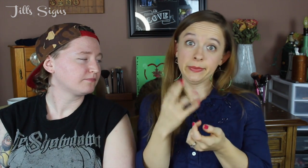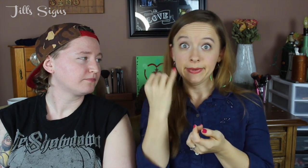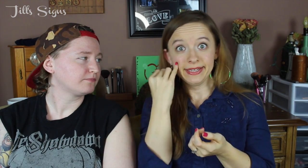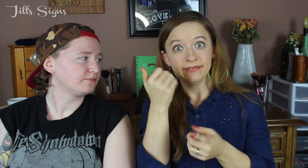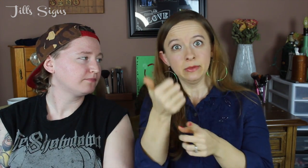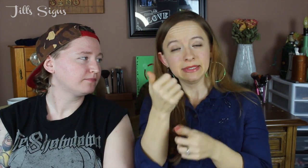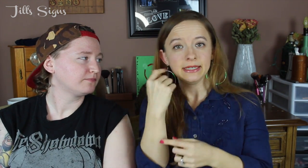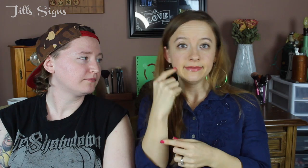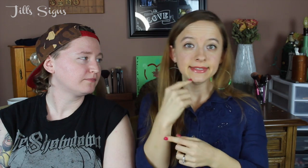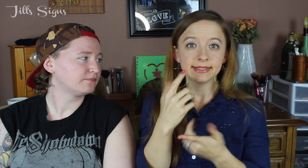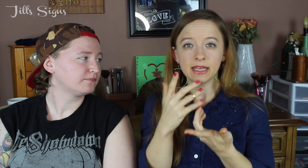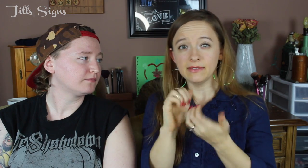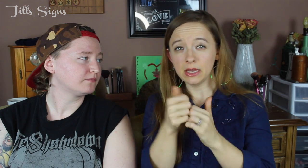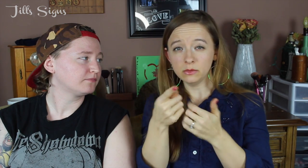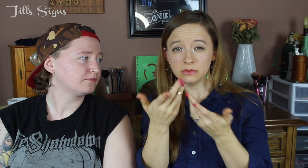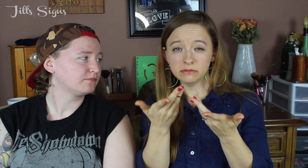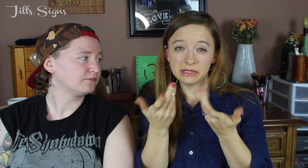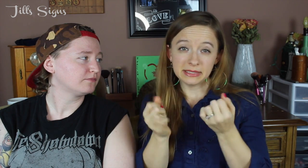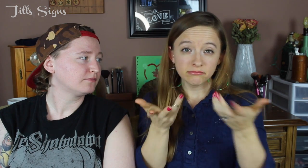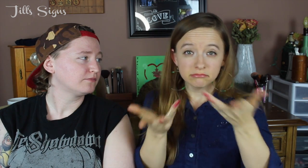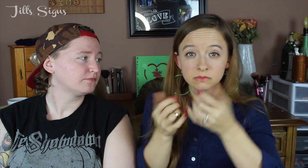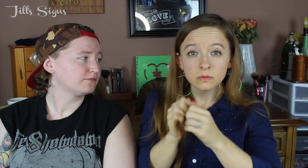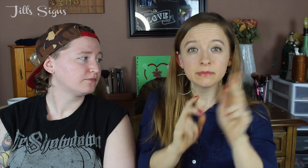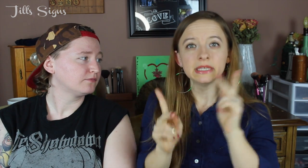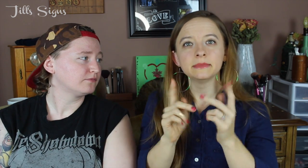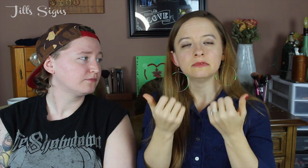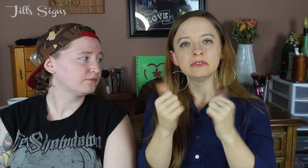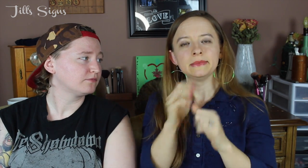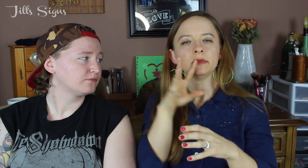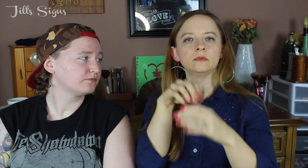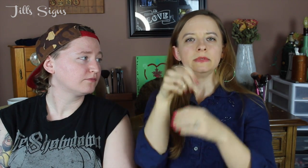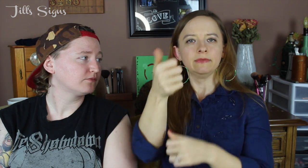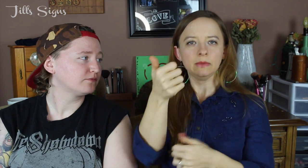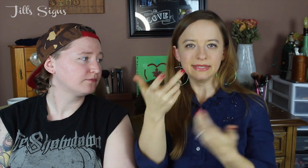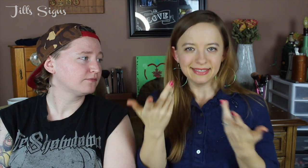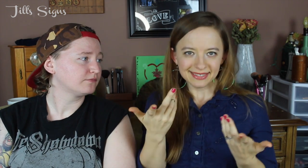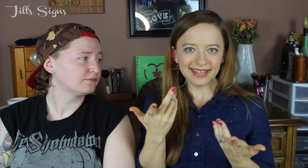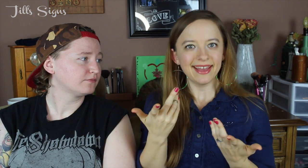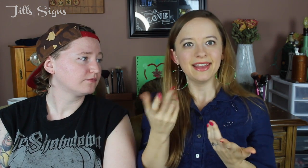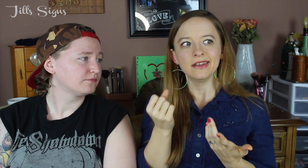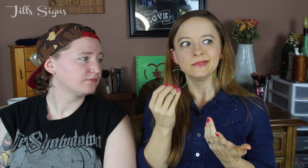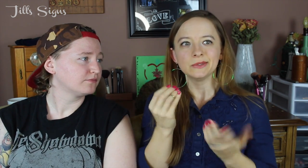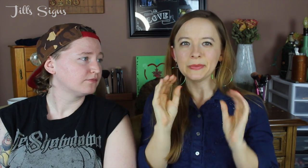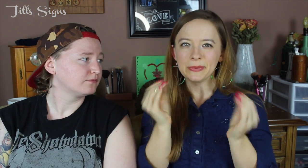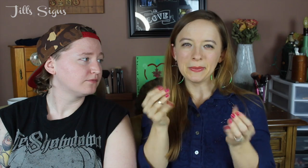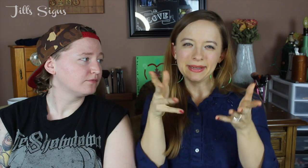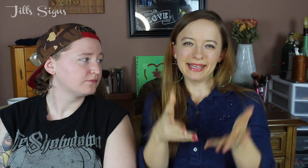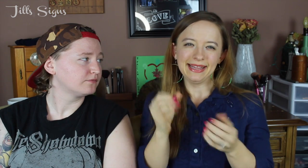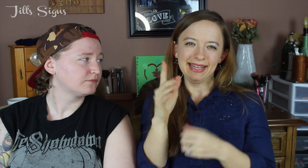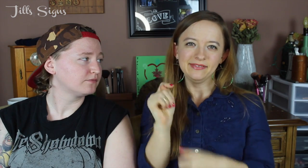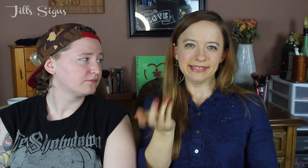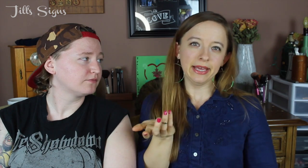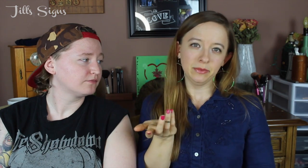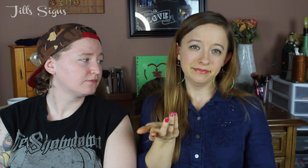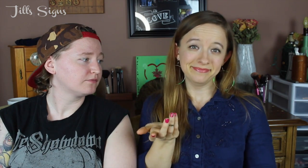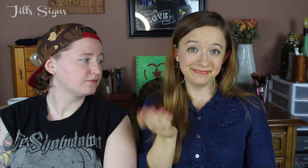are involved, like deaf people, or, if you're deaf yourself, how to kind of interact with people so you are involved, and that way nobody's left